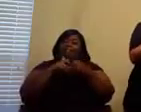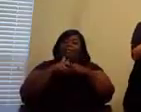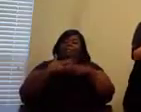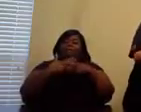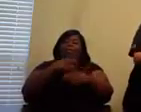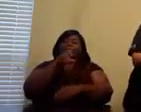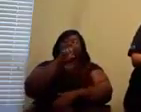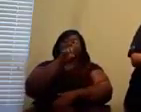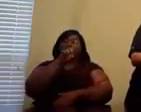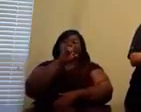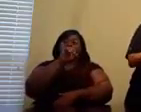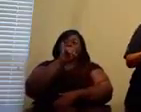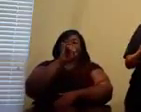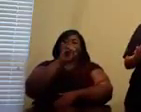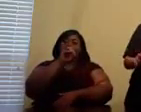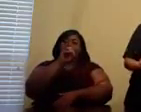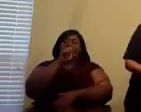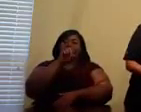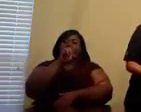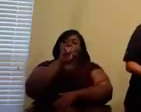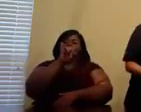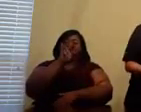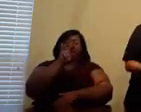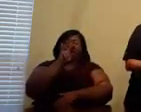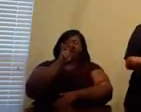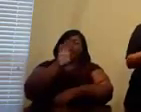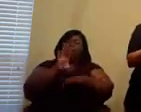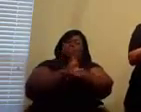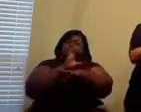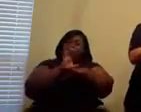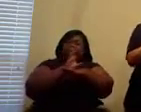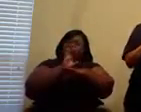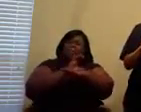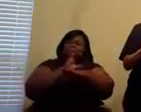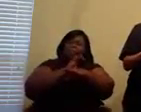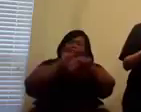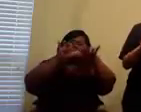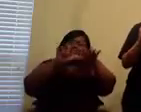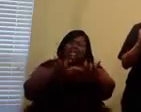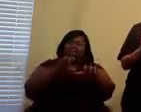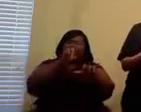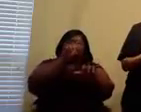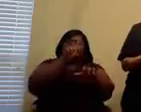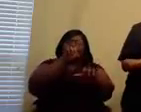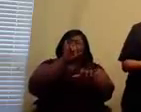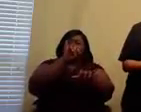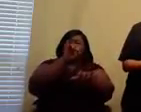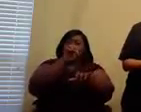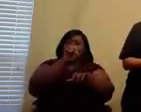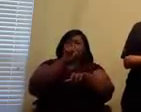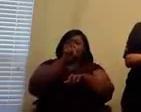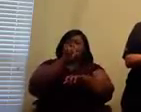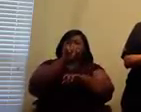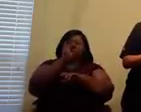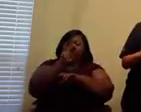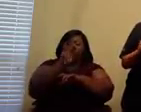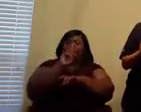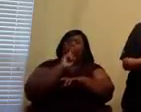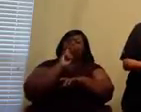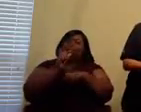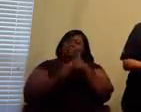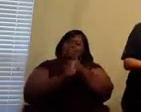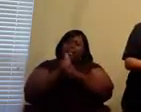Dioxin, if you look it up on Google, WebMD, PubMed, the first thing you will see is that it's a carcinogen and it's